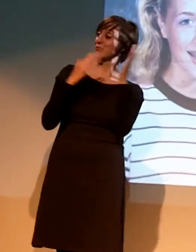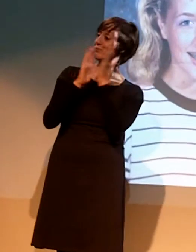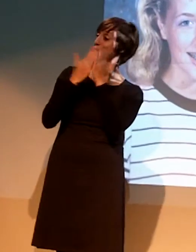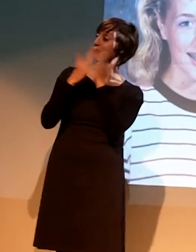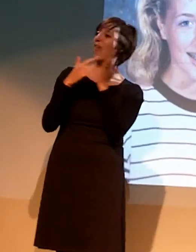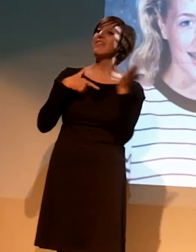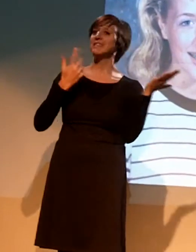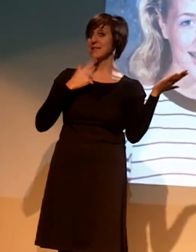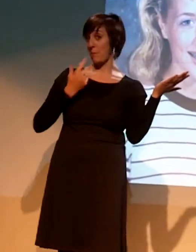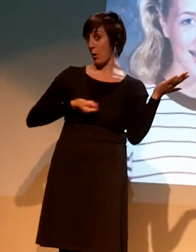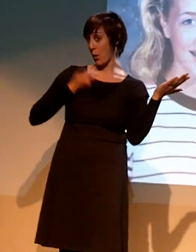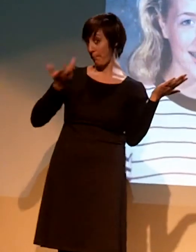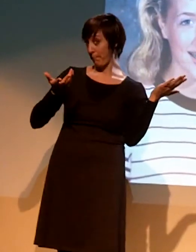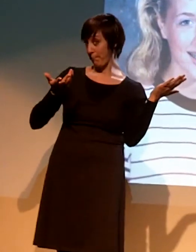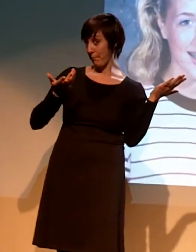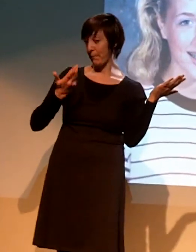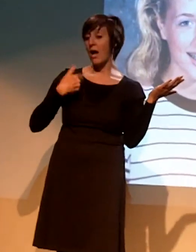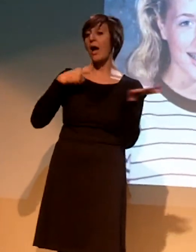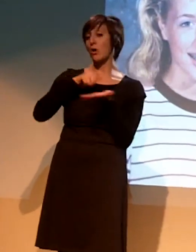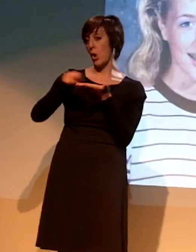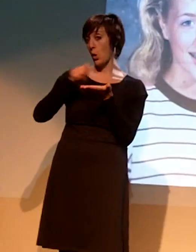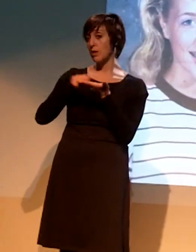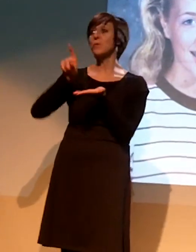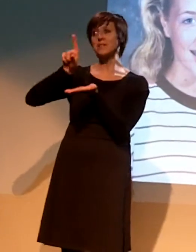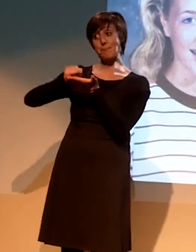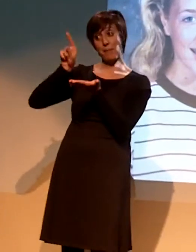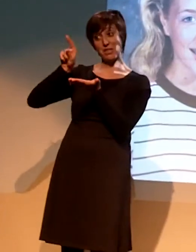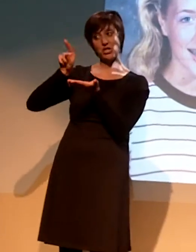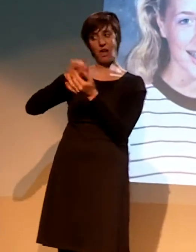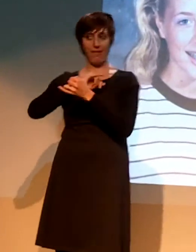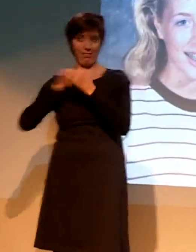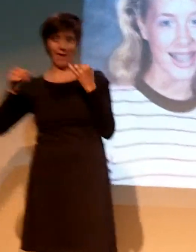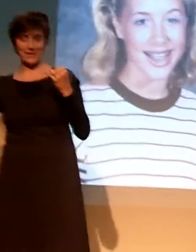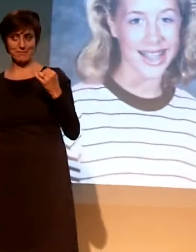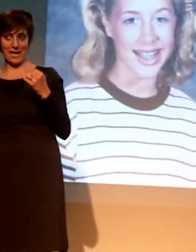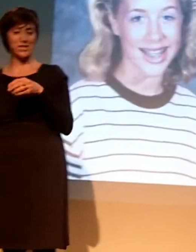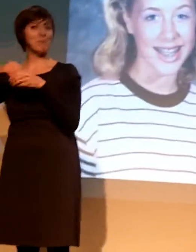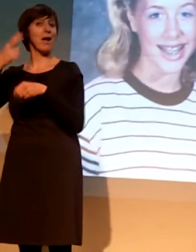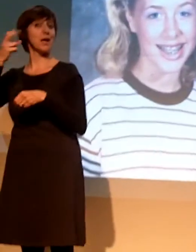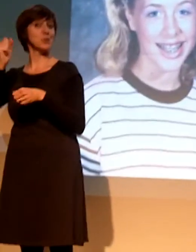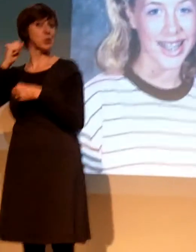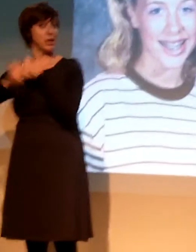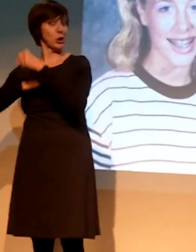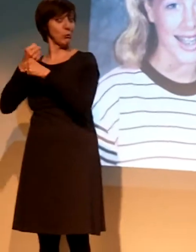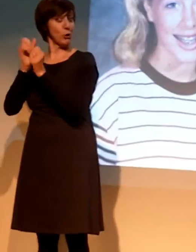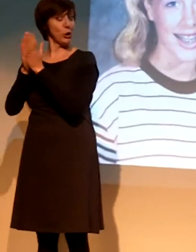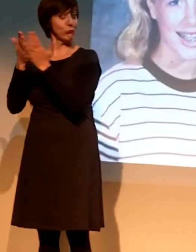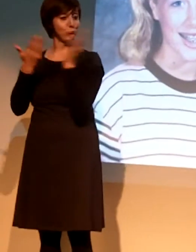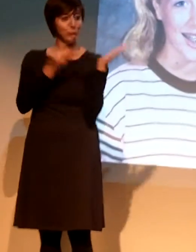This is a poem that I wrote that was published on the last page of my high school yearbook.